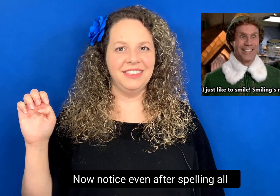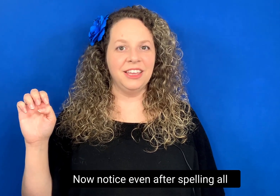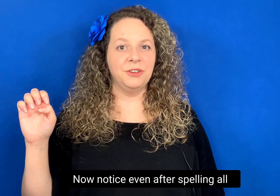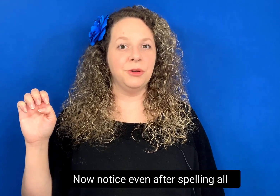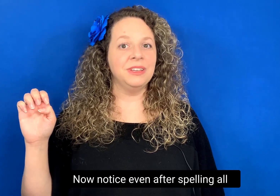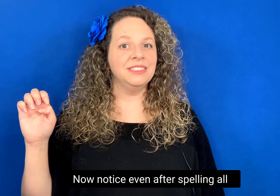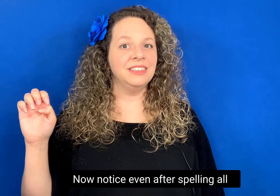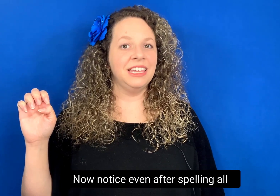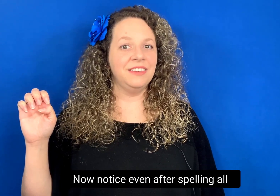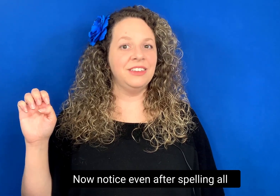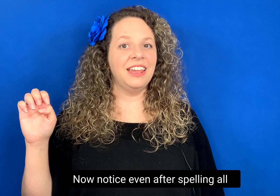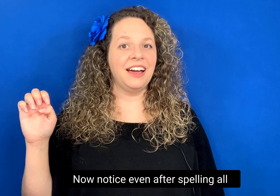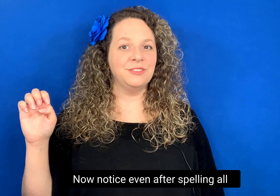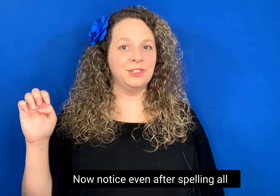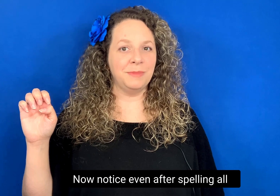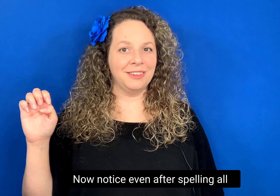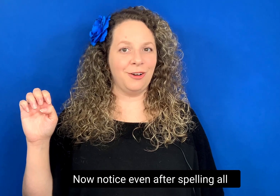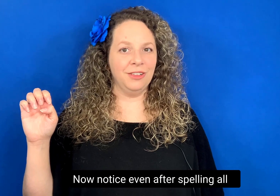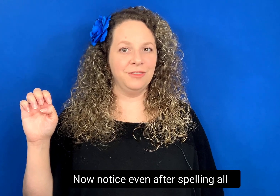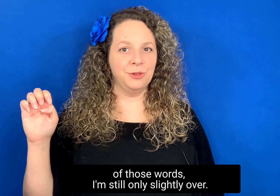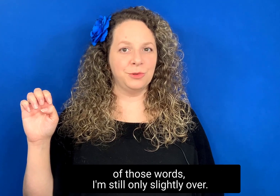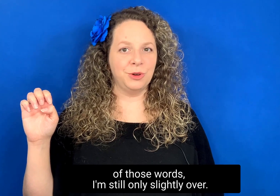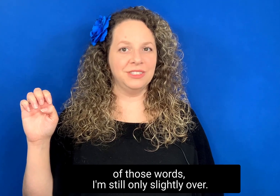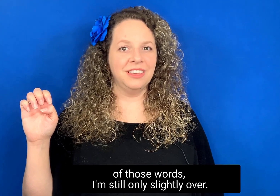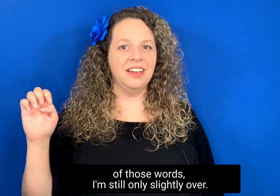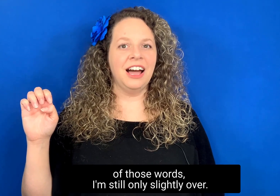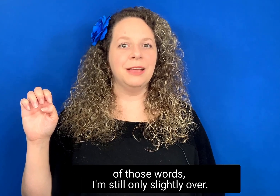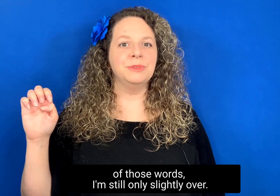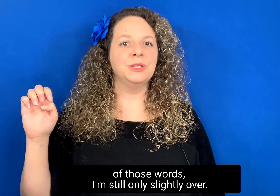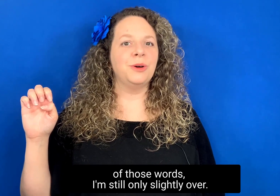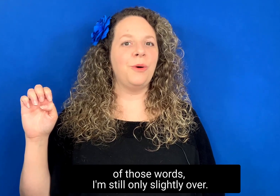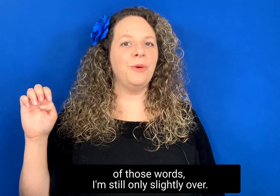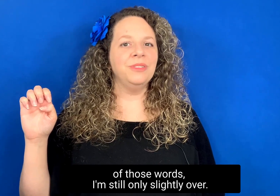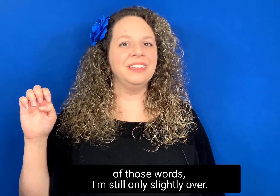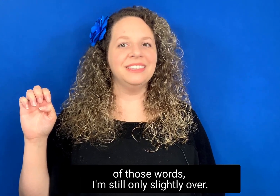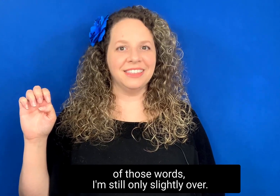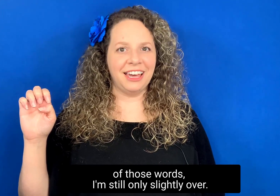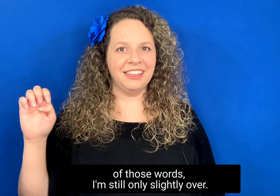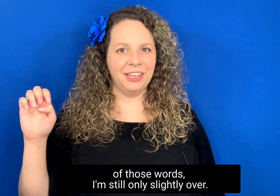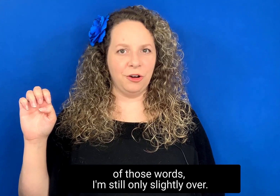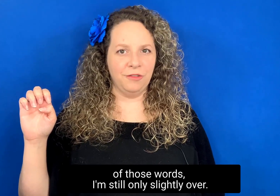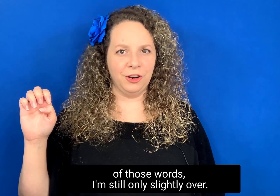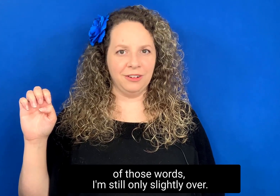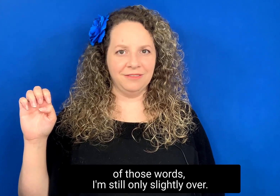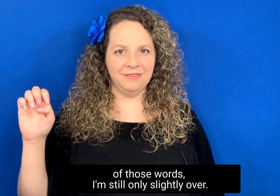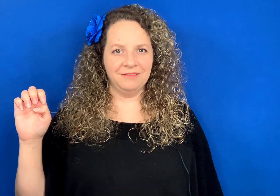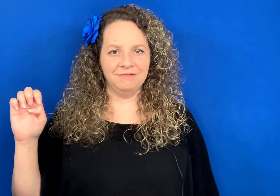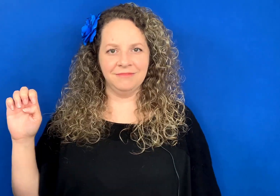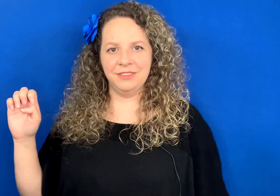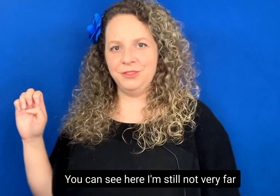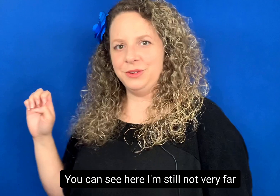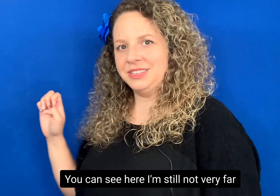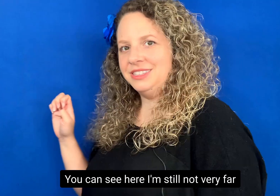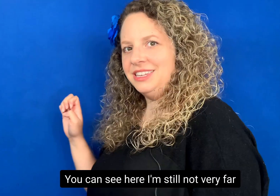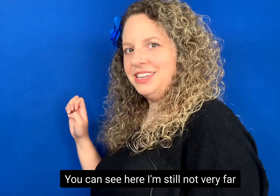Now notice, even after spelling all of those words, I'm still only slightly over. You can see